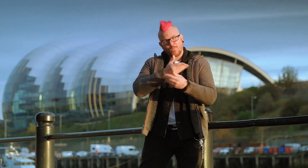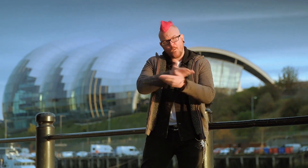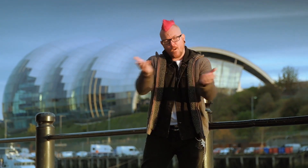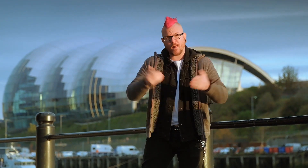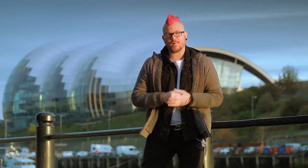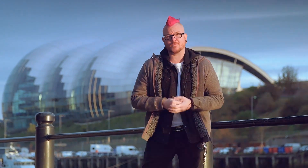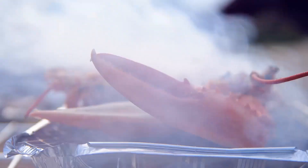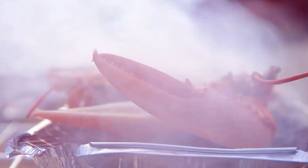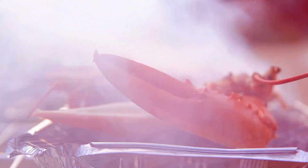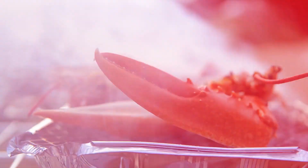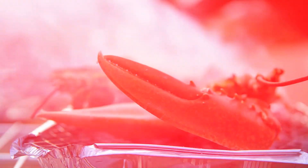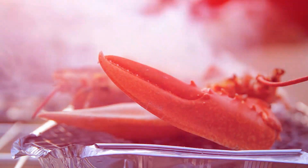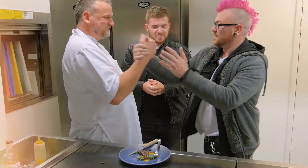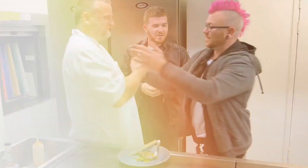all.